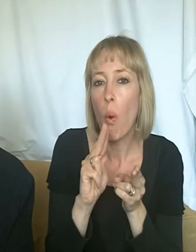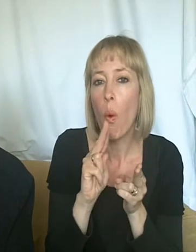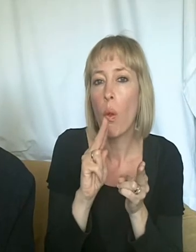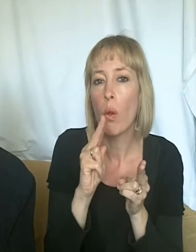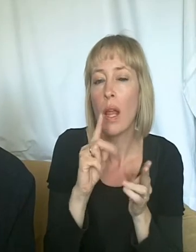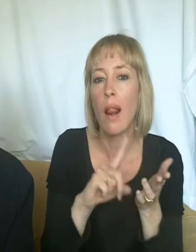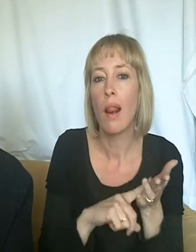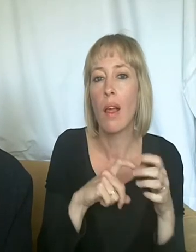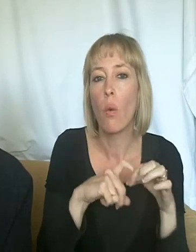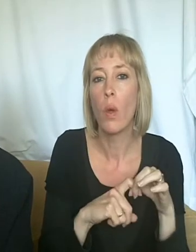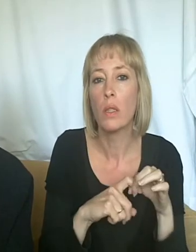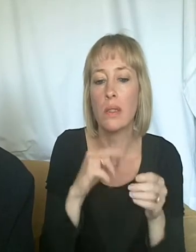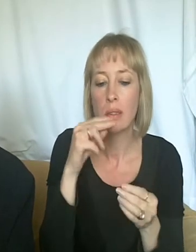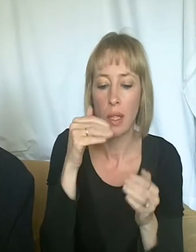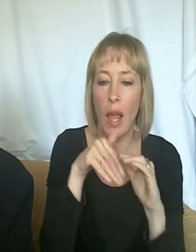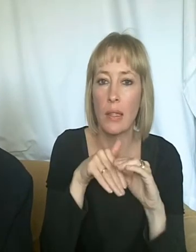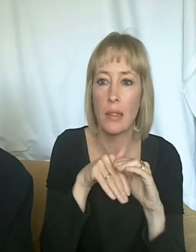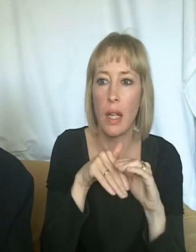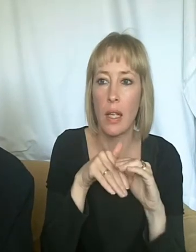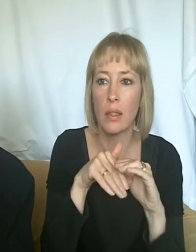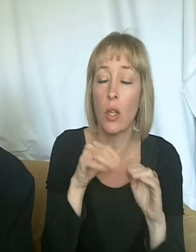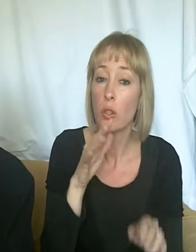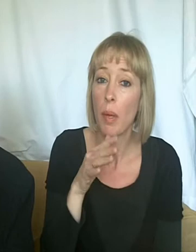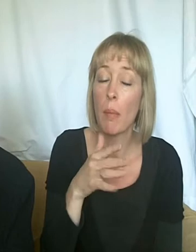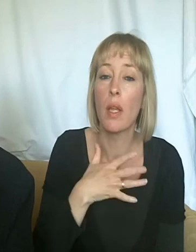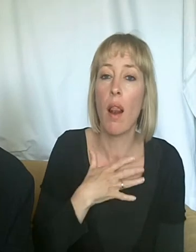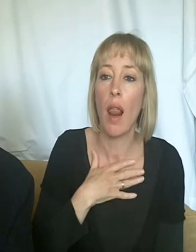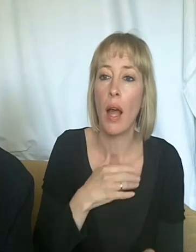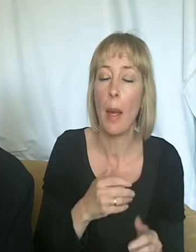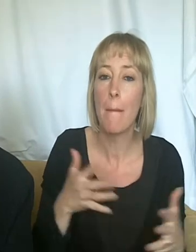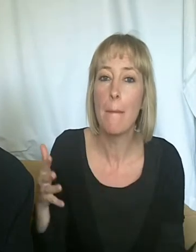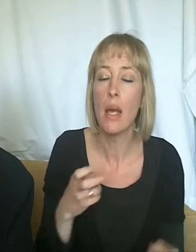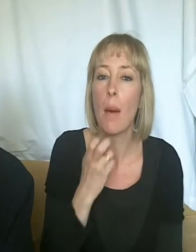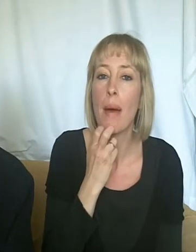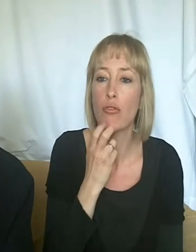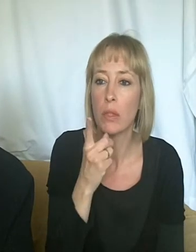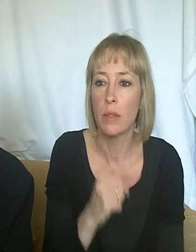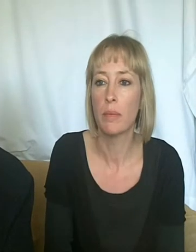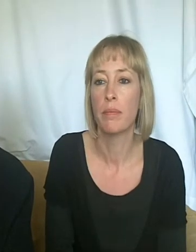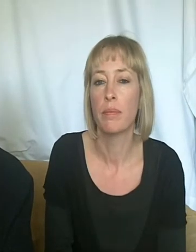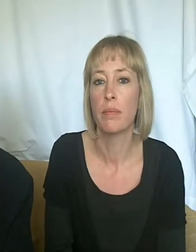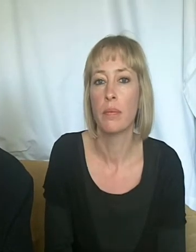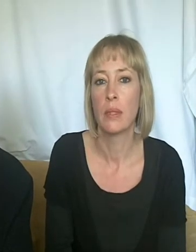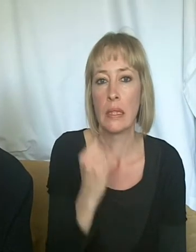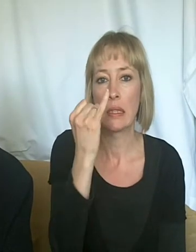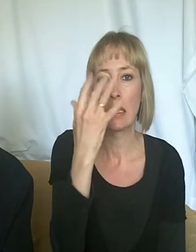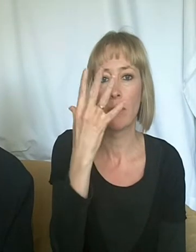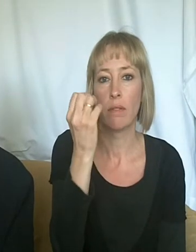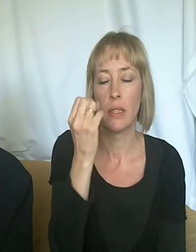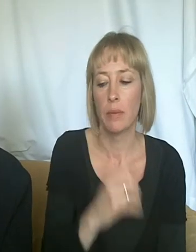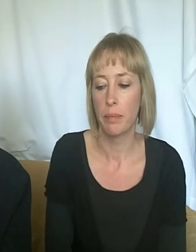some people prefer to have bigger batteries. That is a bigger battery. That's a 650.